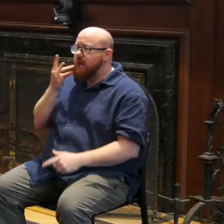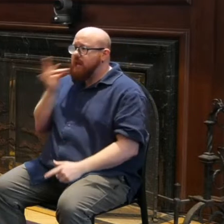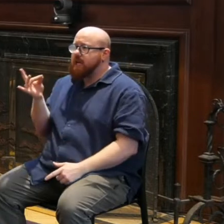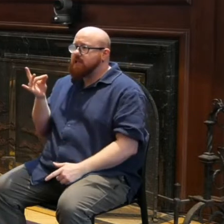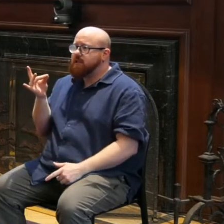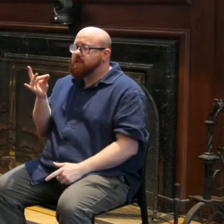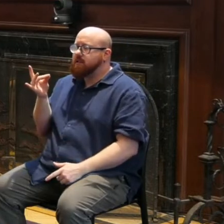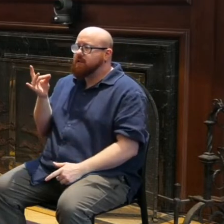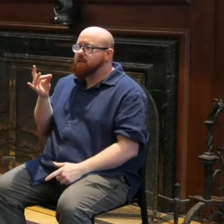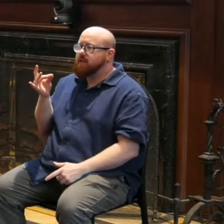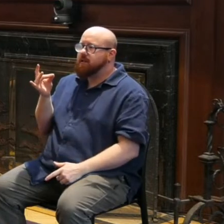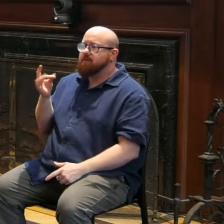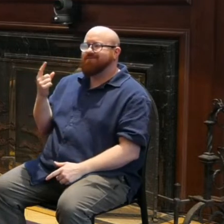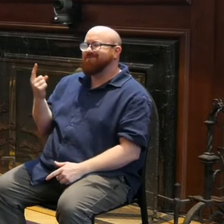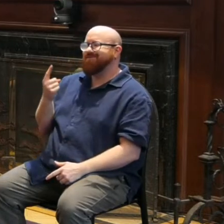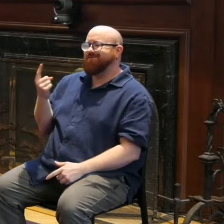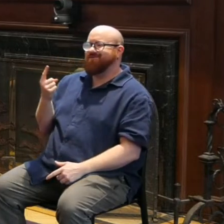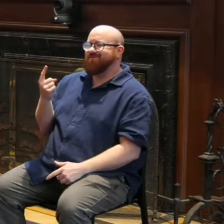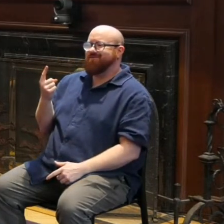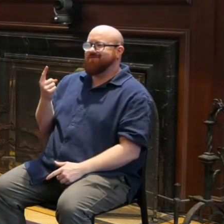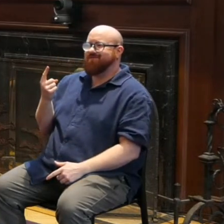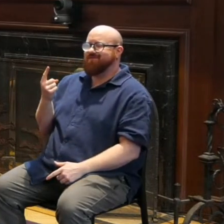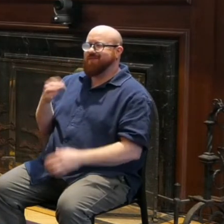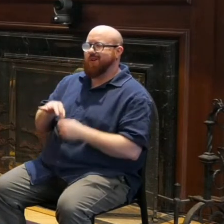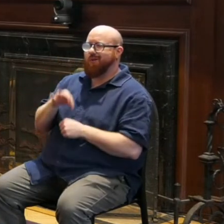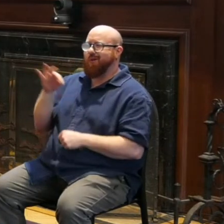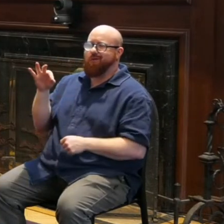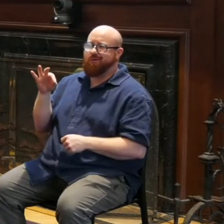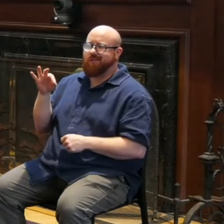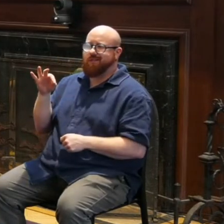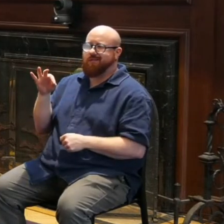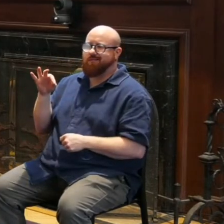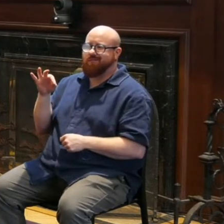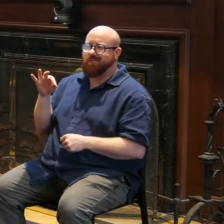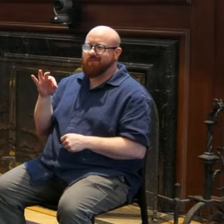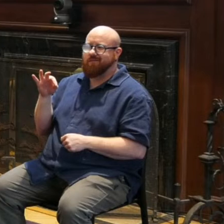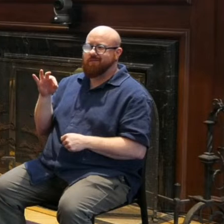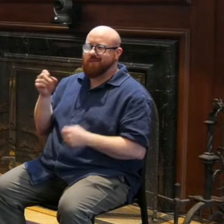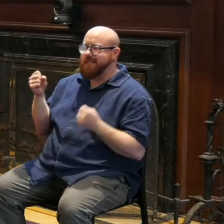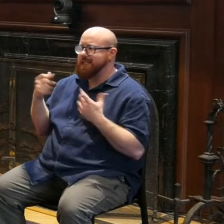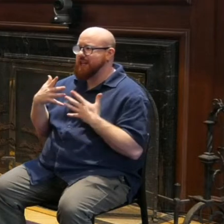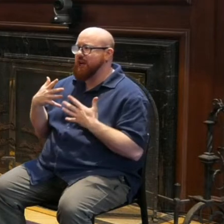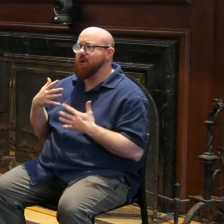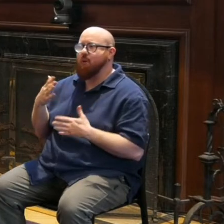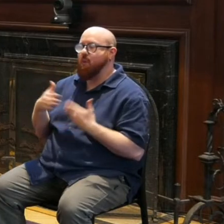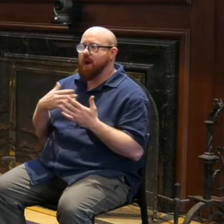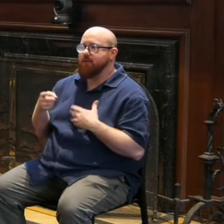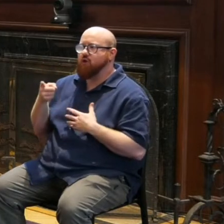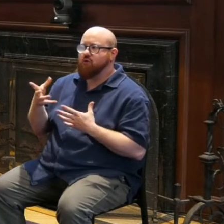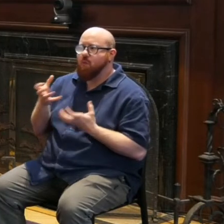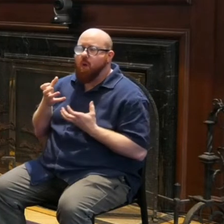its flavor would only be a ghost haunting whatever was meant to bring you sustenance.